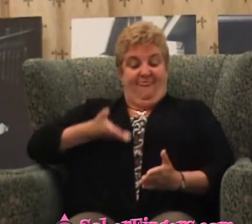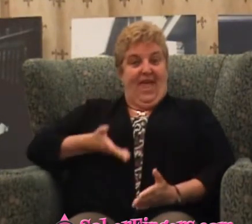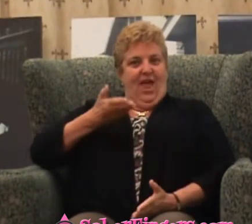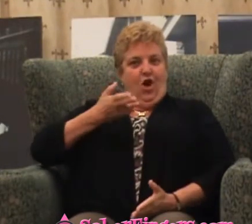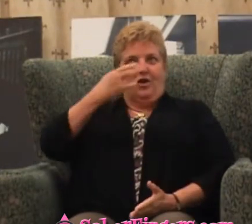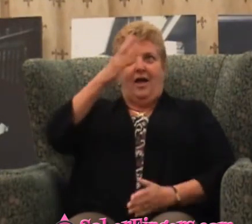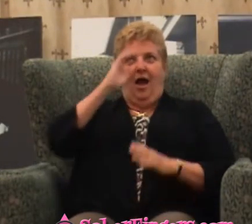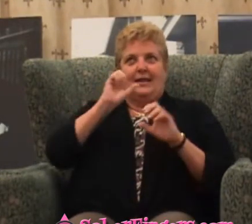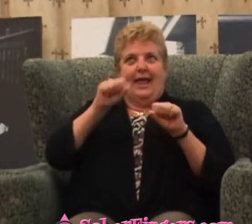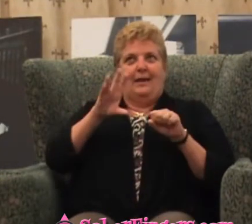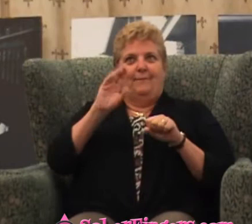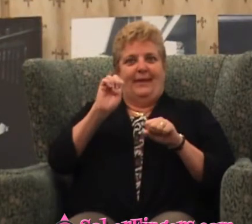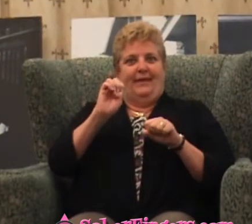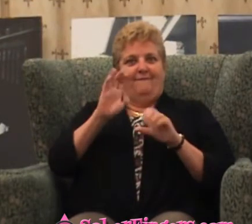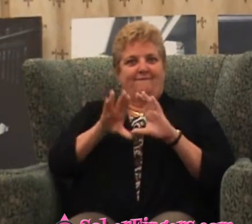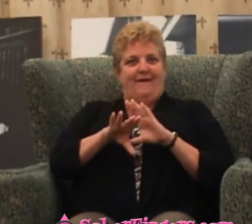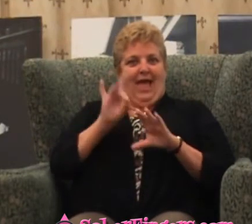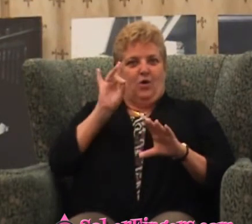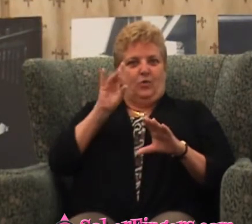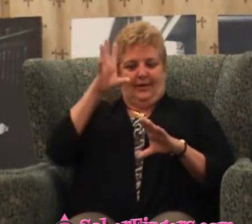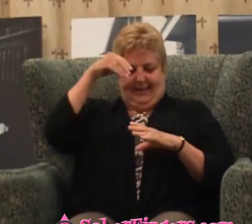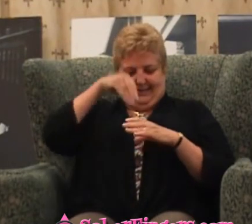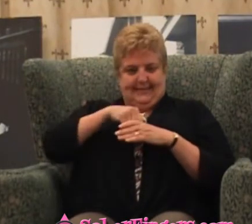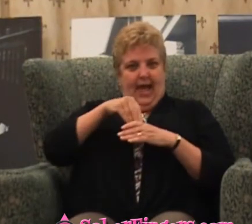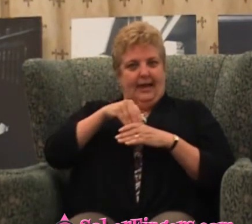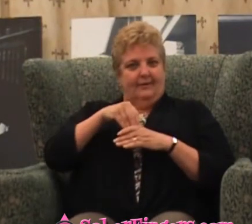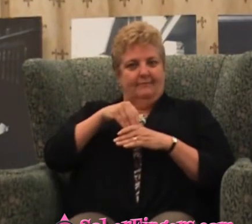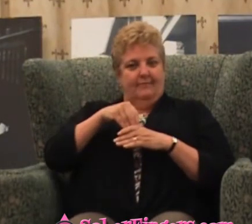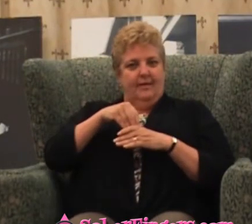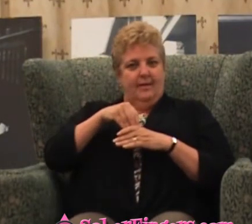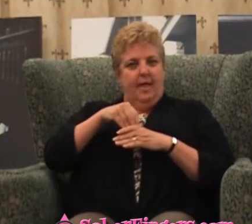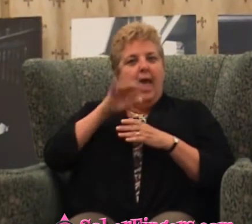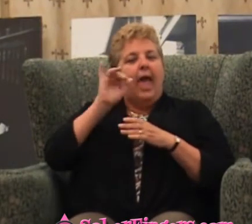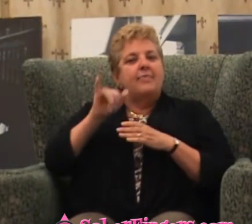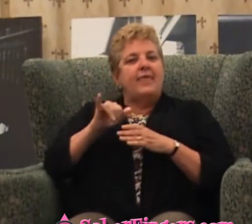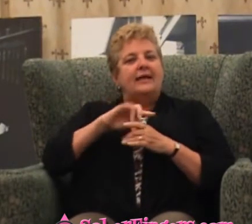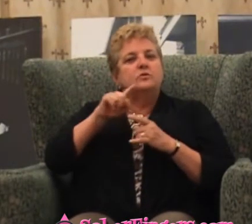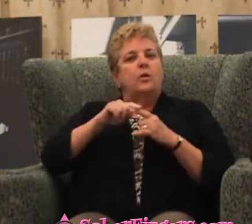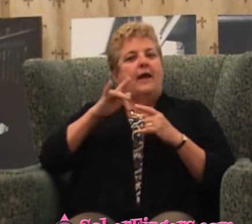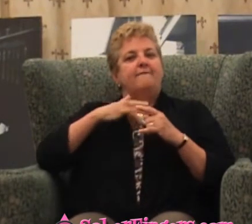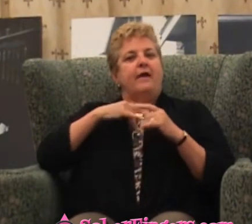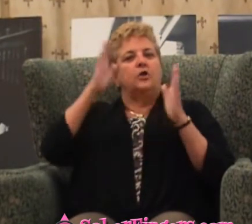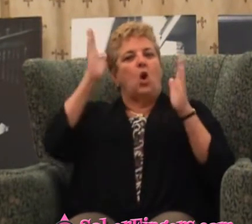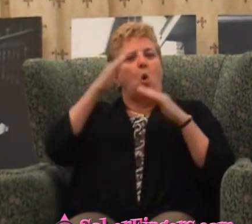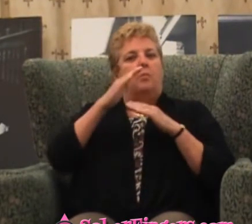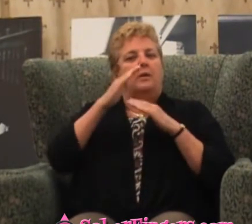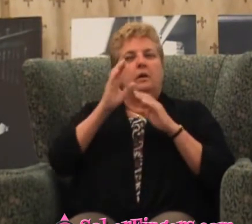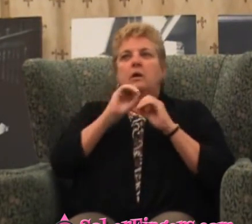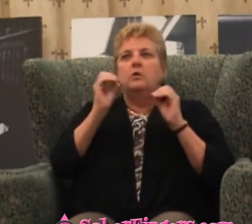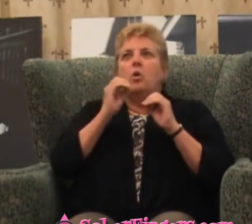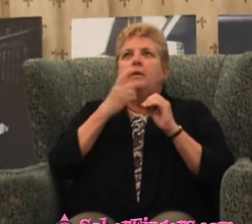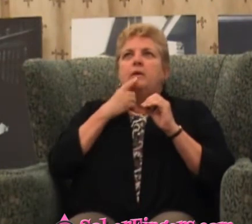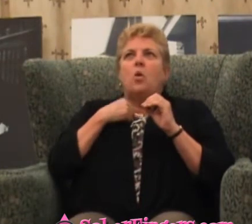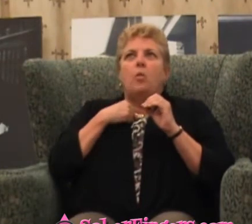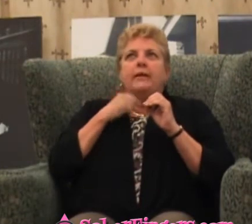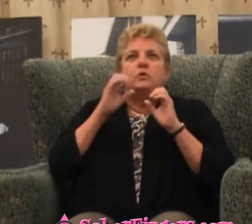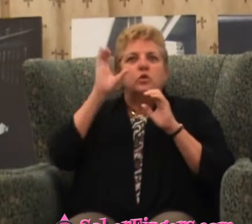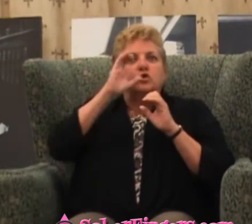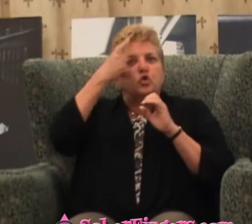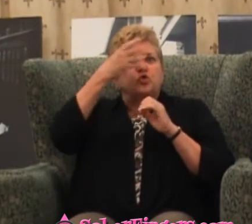I got hope. Because nobody had ever told me to search for the power of God inside of me. I've always searched